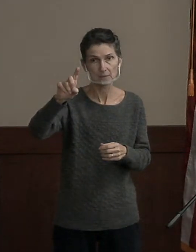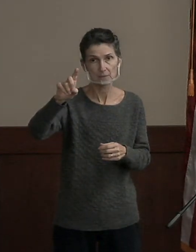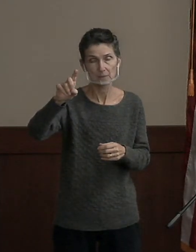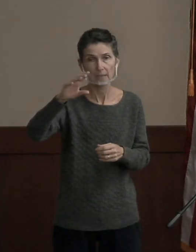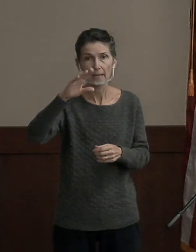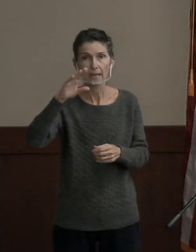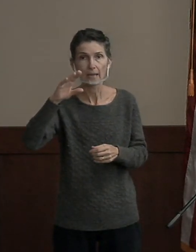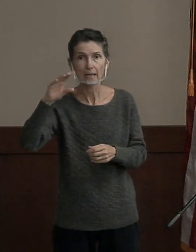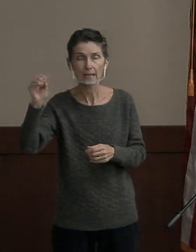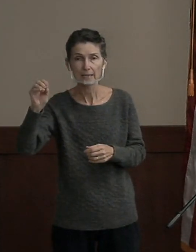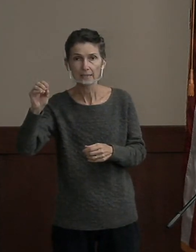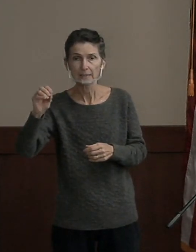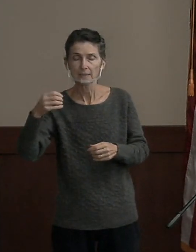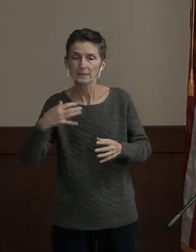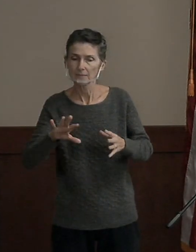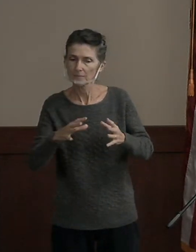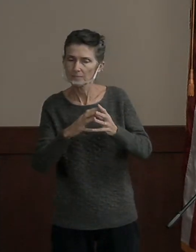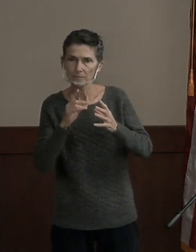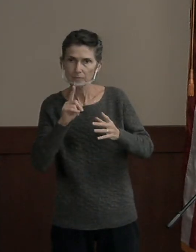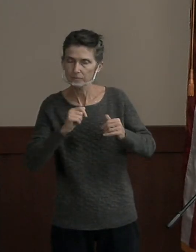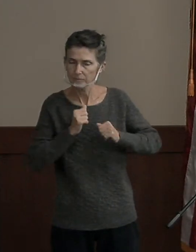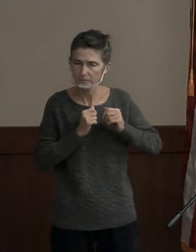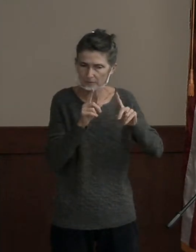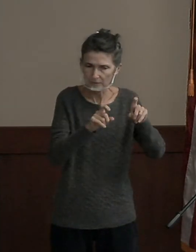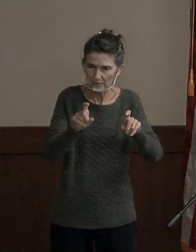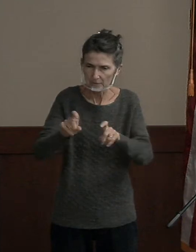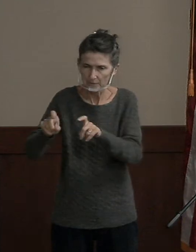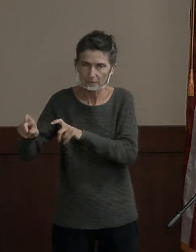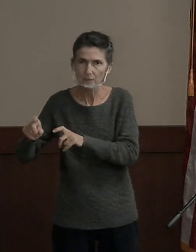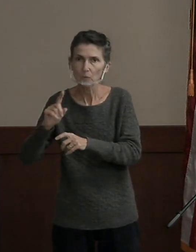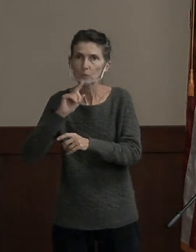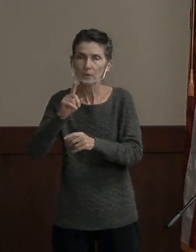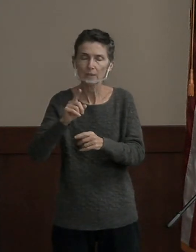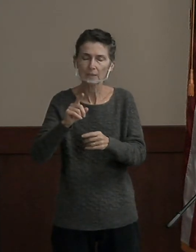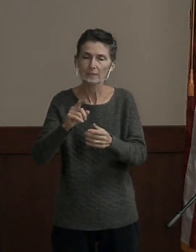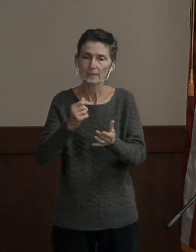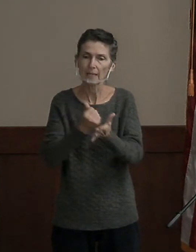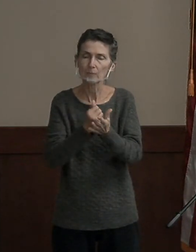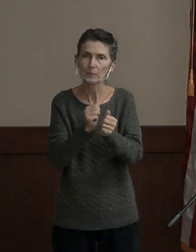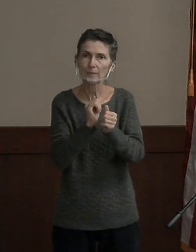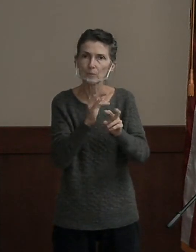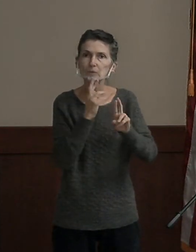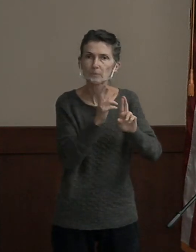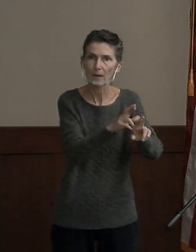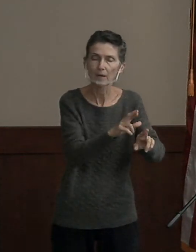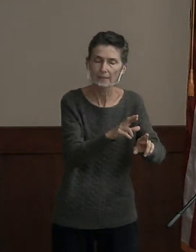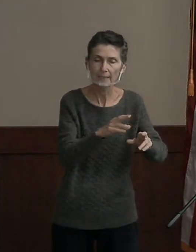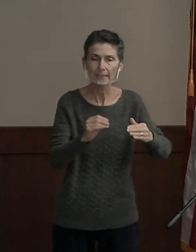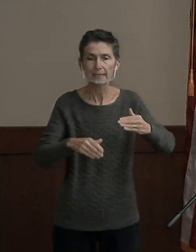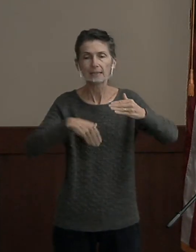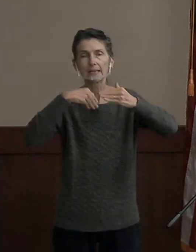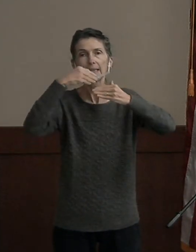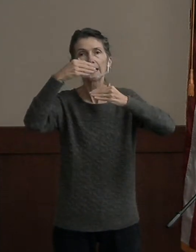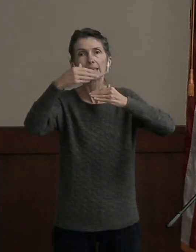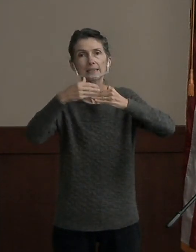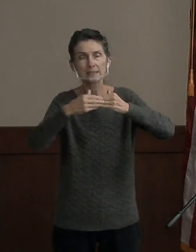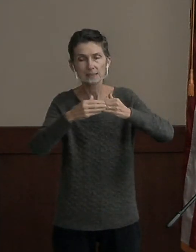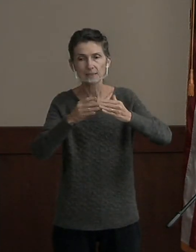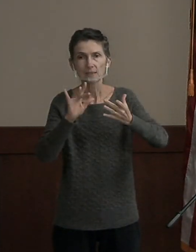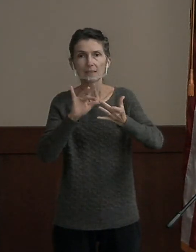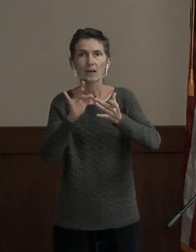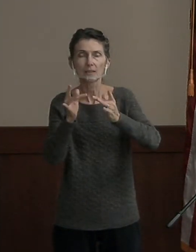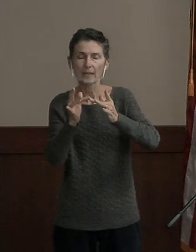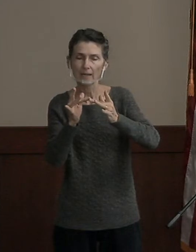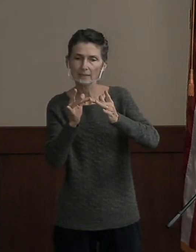And again, robust testing is sort of the linchpin to really the response, and it leads into the next highlighted area of contact